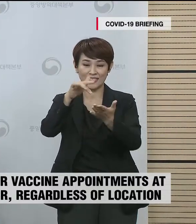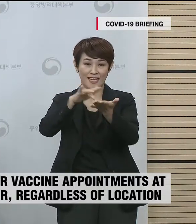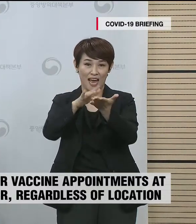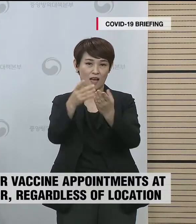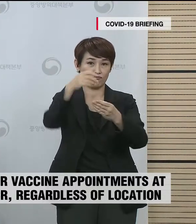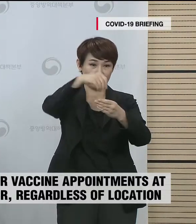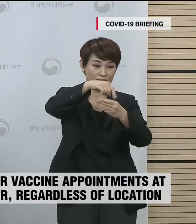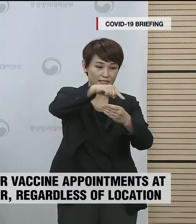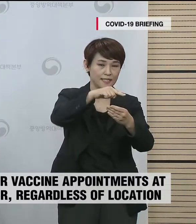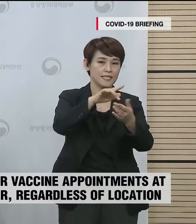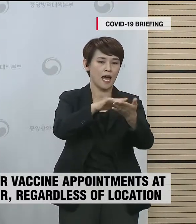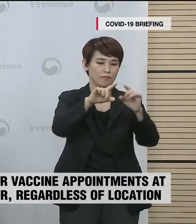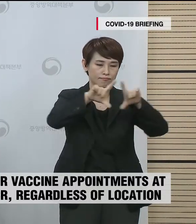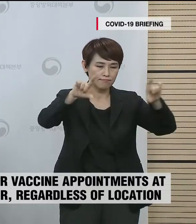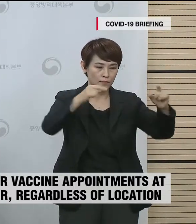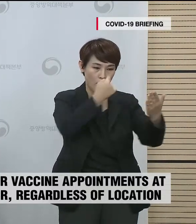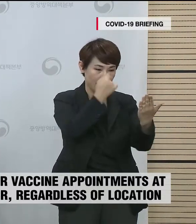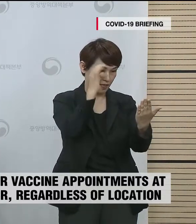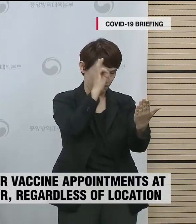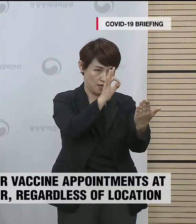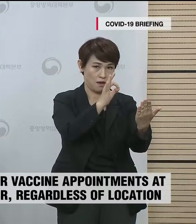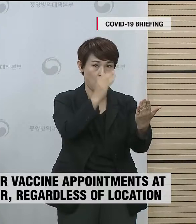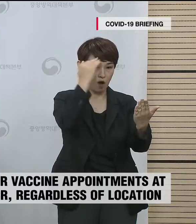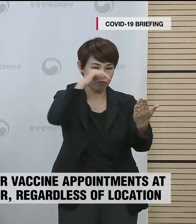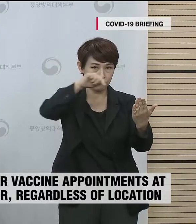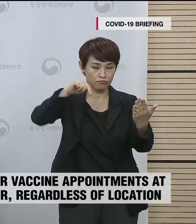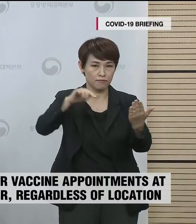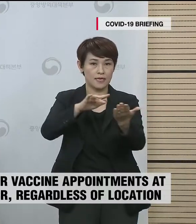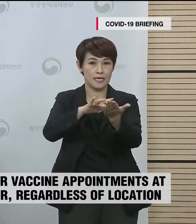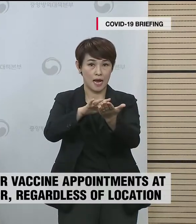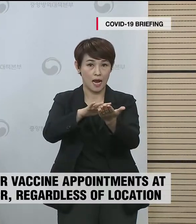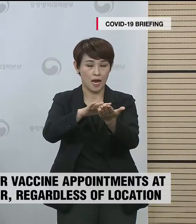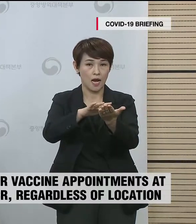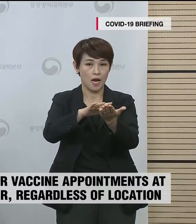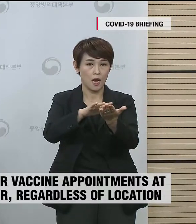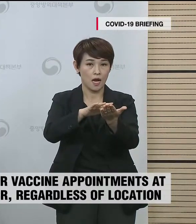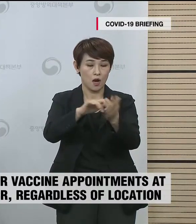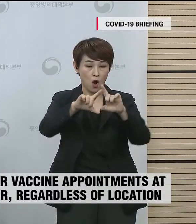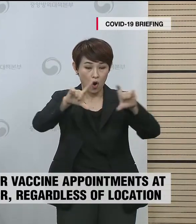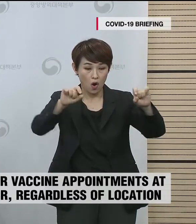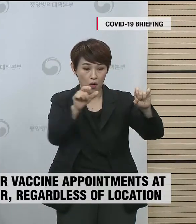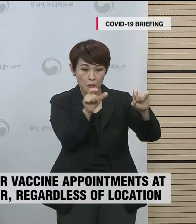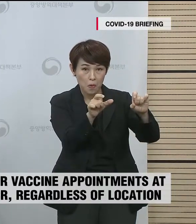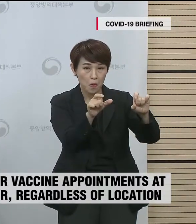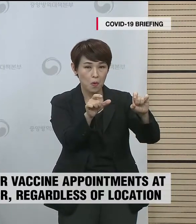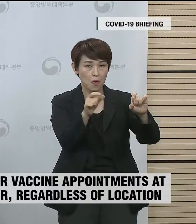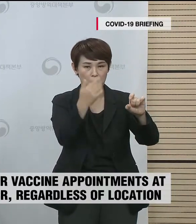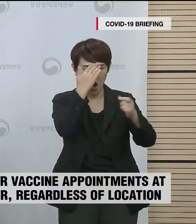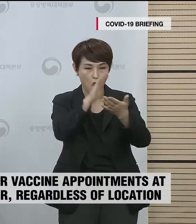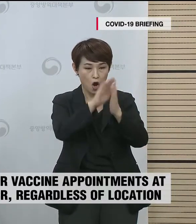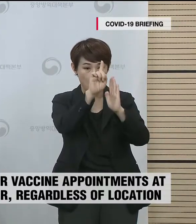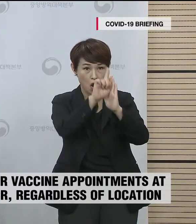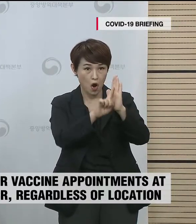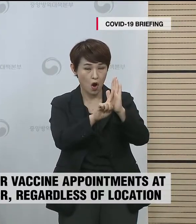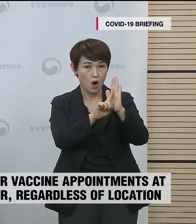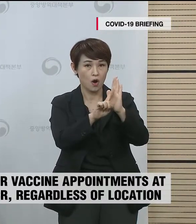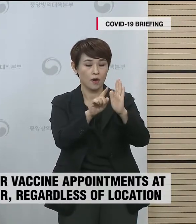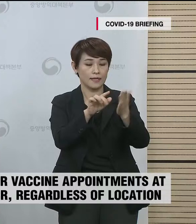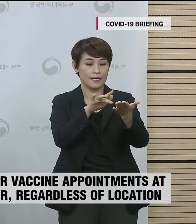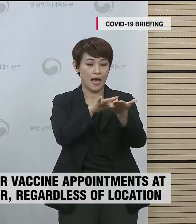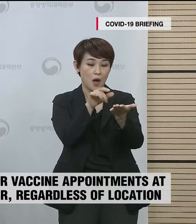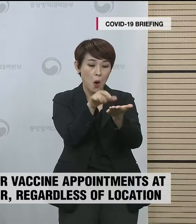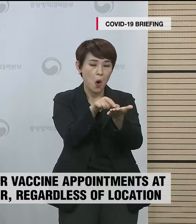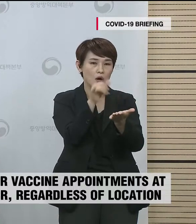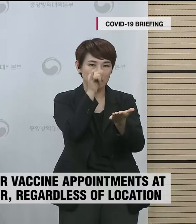well. And as for right now here in South Korea, as for now, we ask you to take the painkillers because we